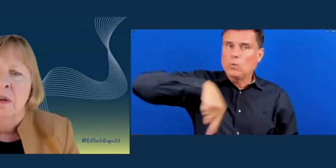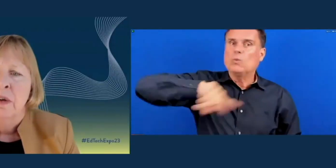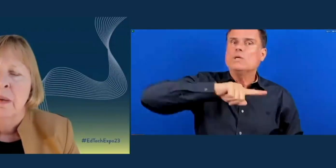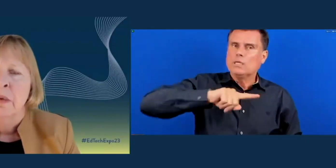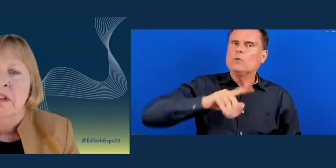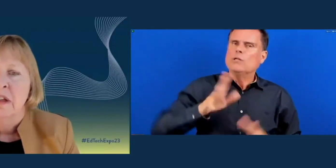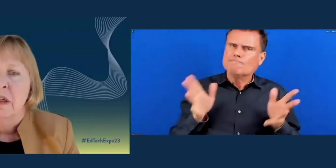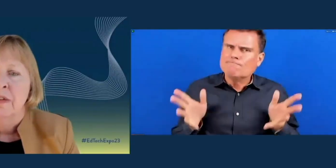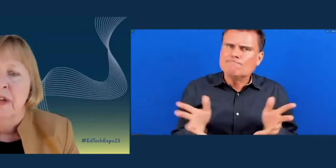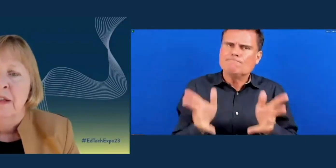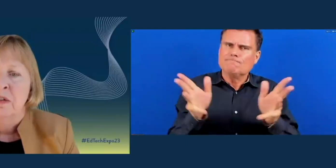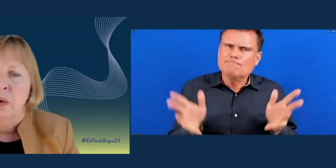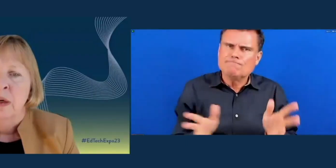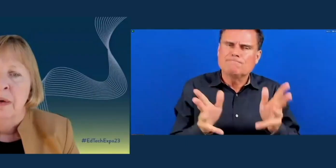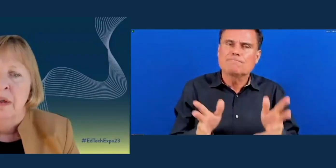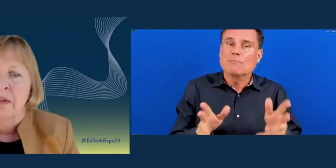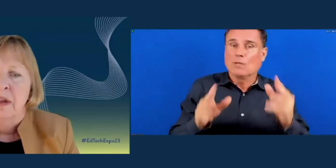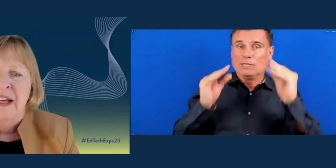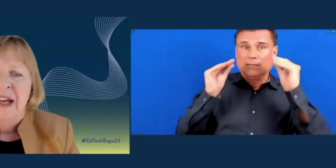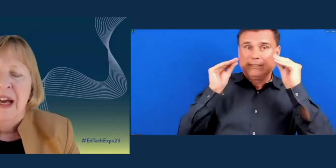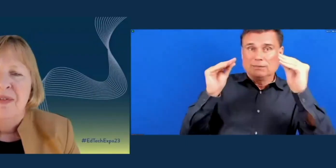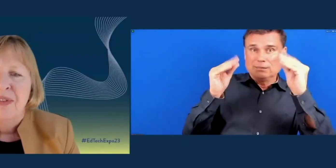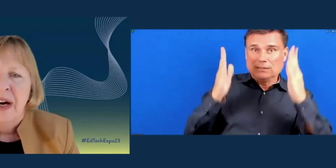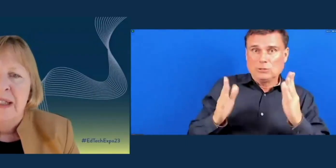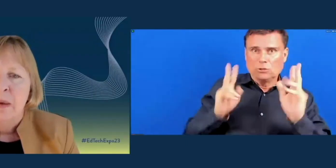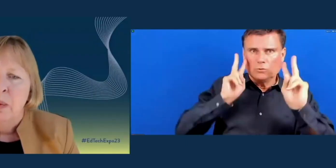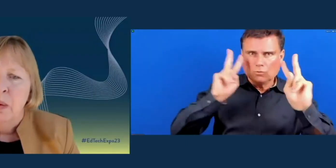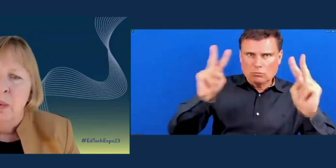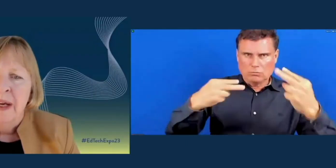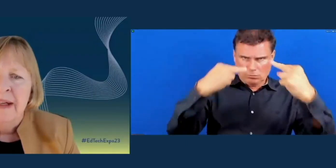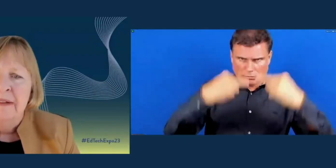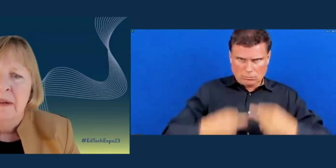digital learning materials and storybooks. And